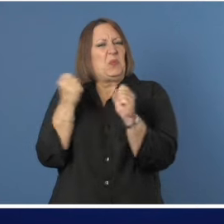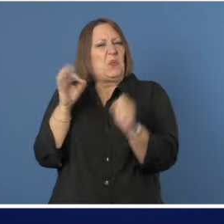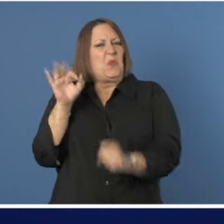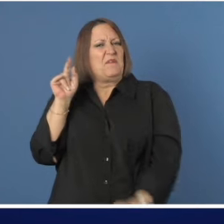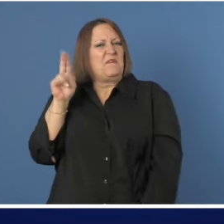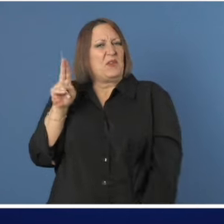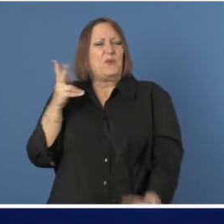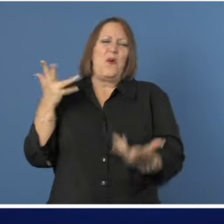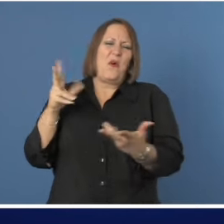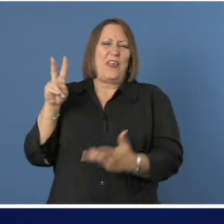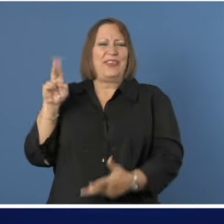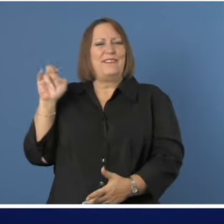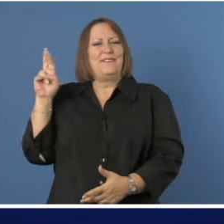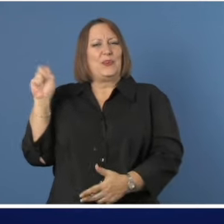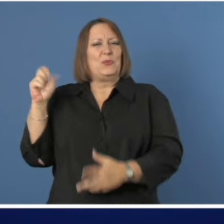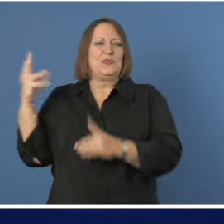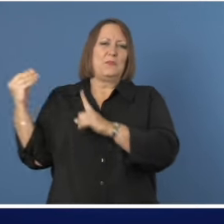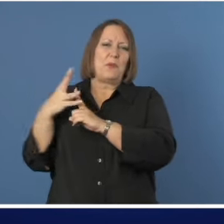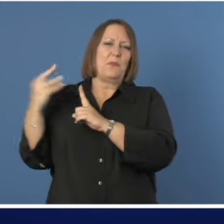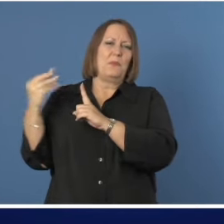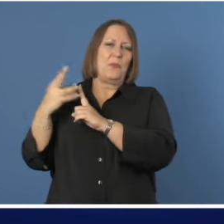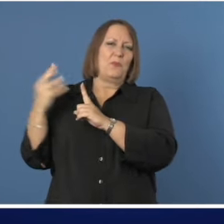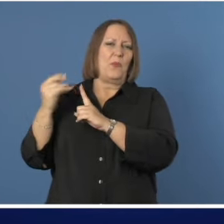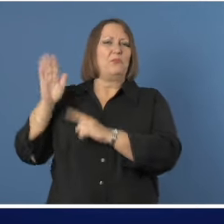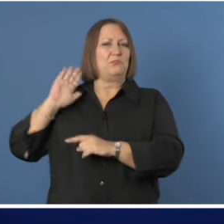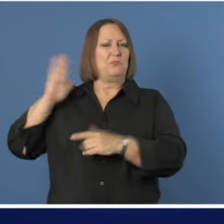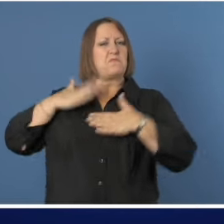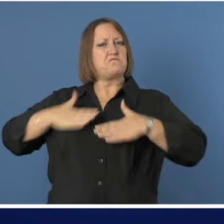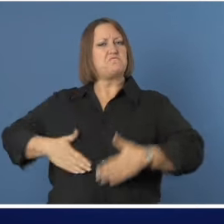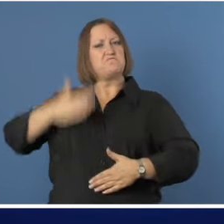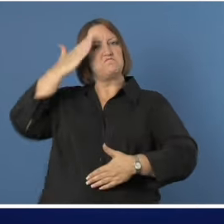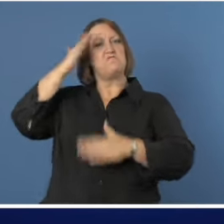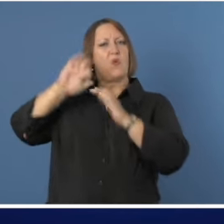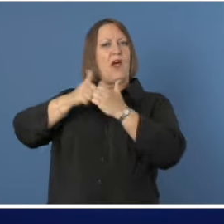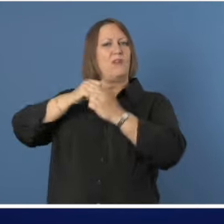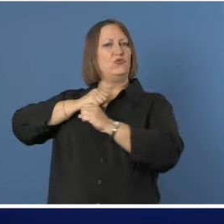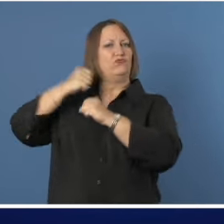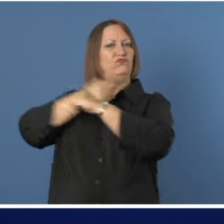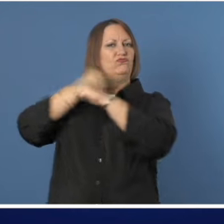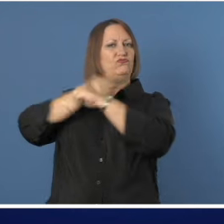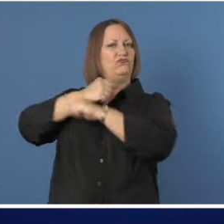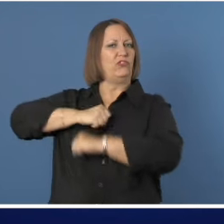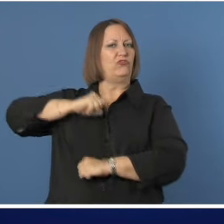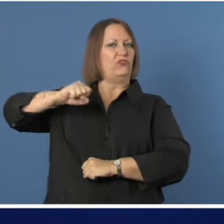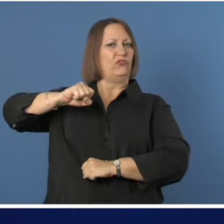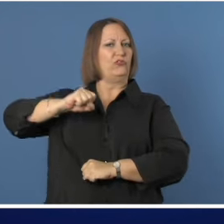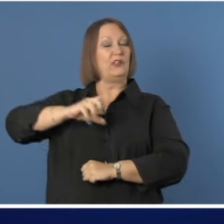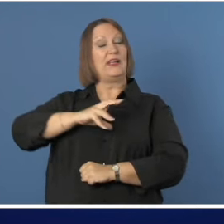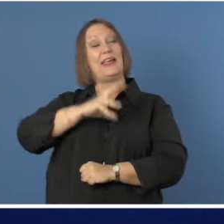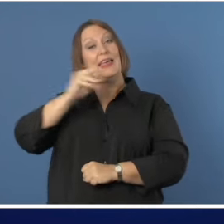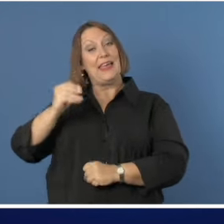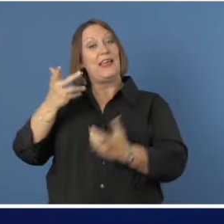Seasonal flu outbreaks are caused by viruses to which people have already been